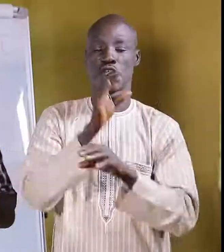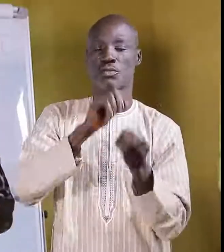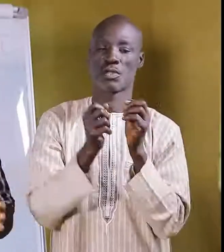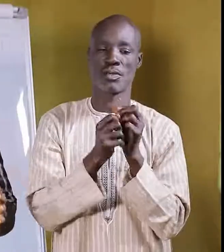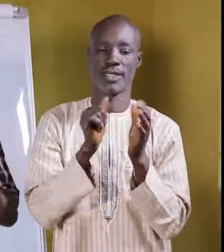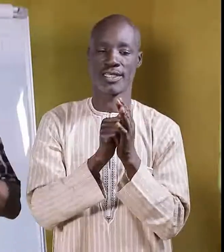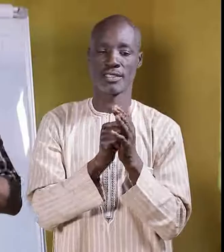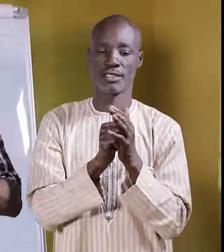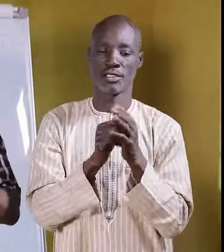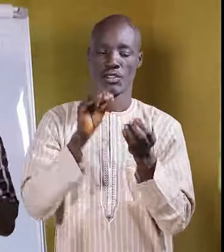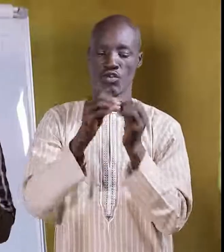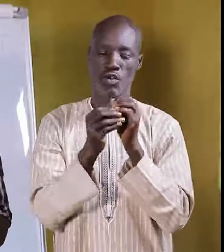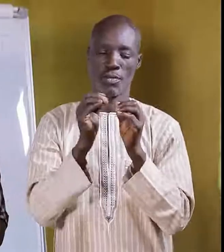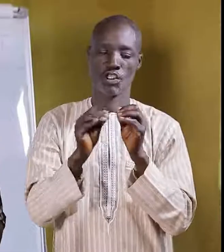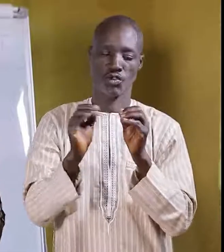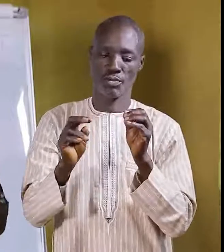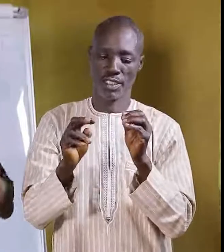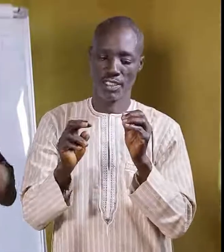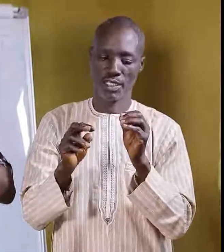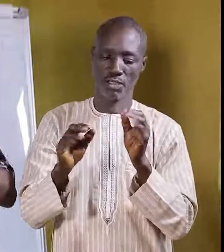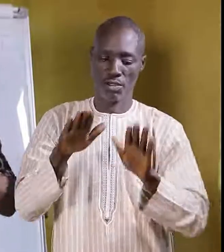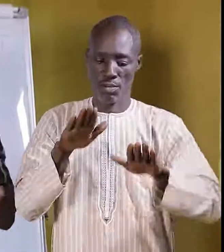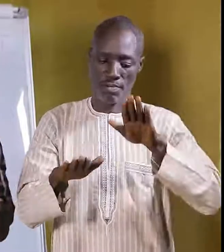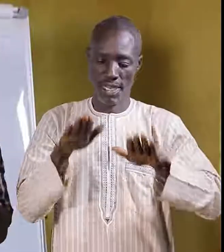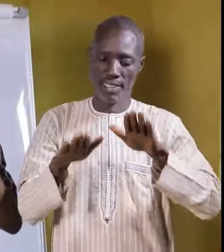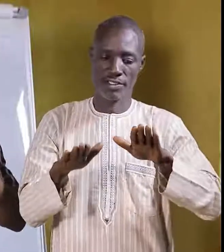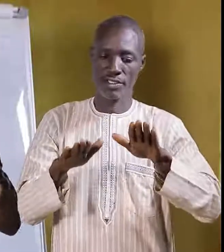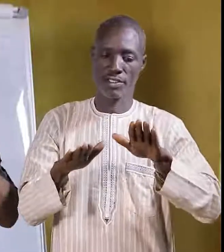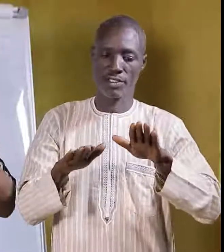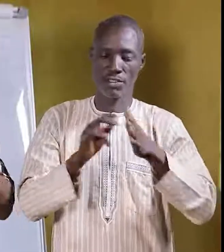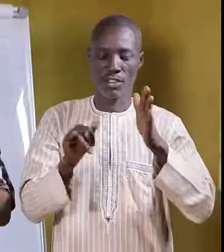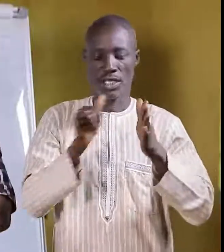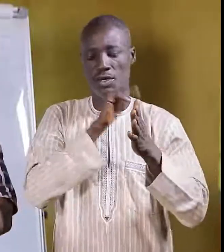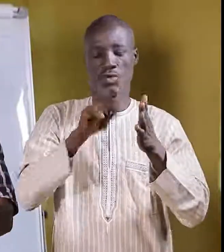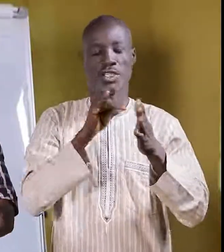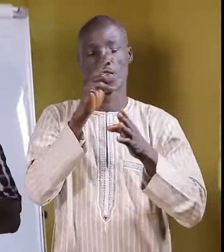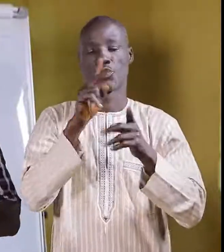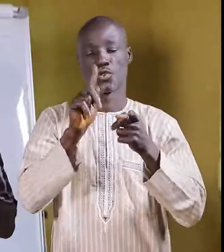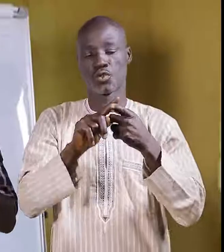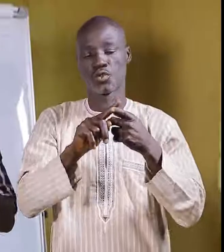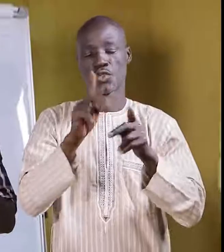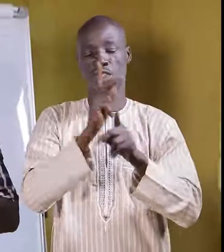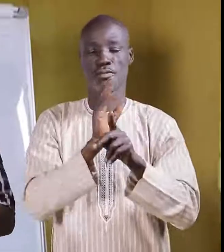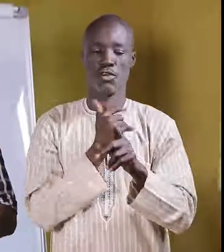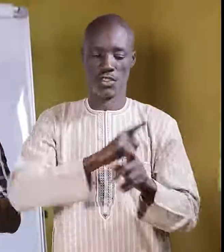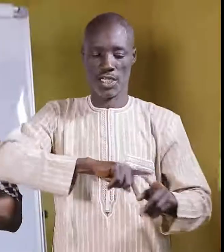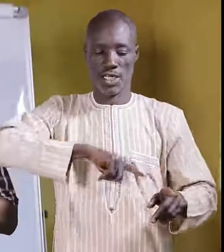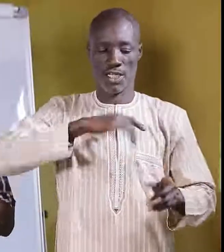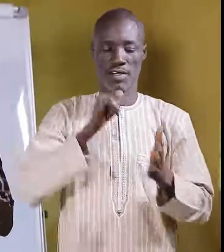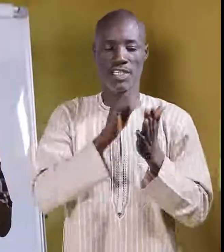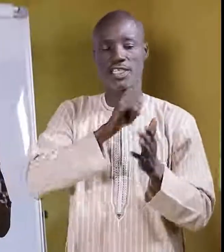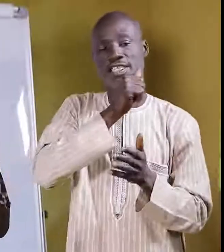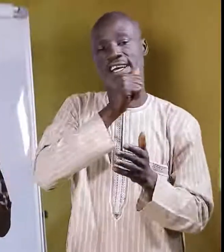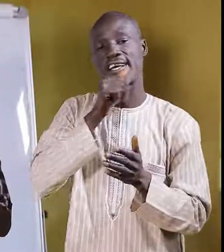should be checked. There should be a check between population and what is used in sustaining population. That is agriculture.